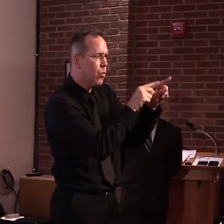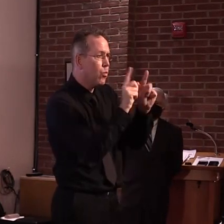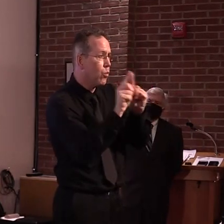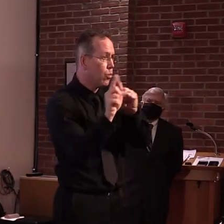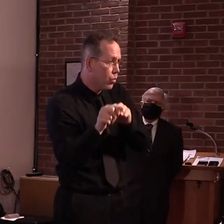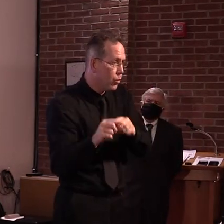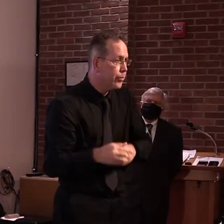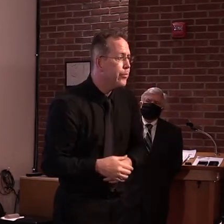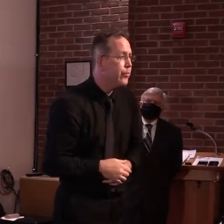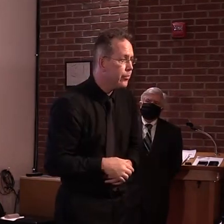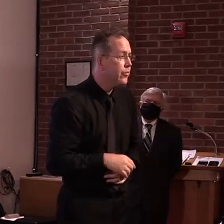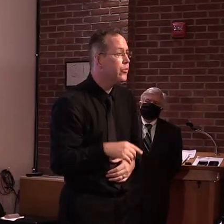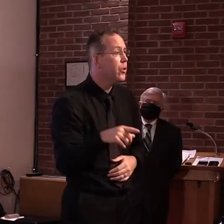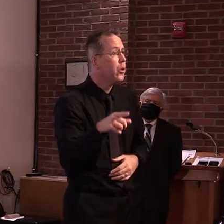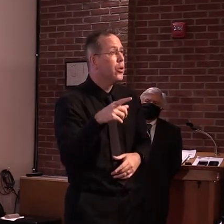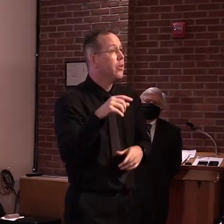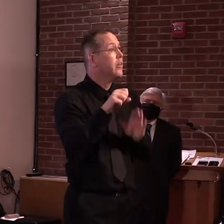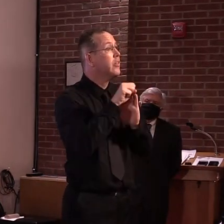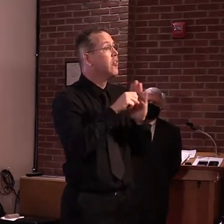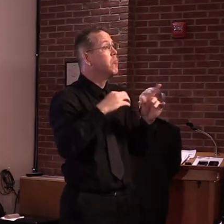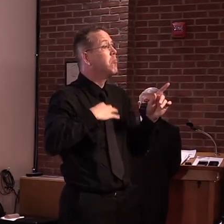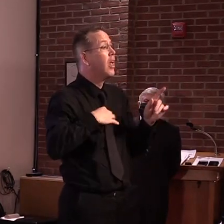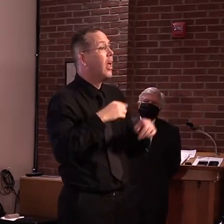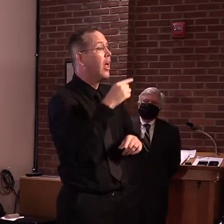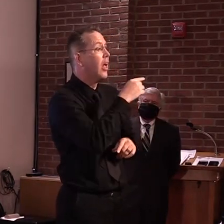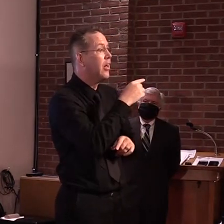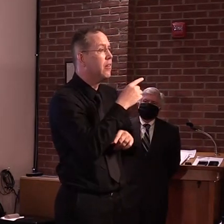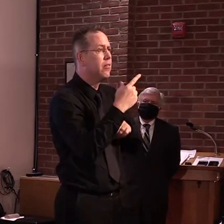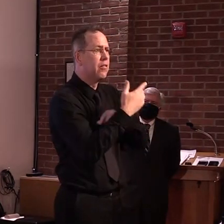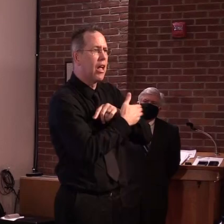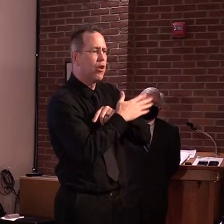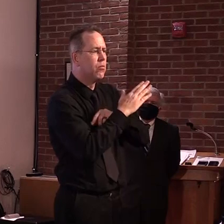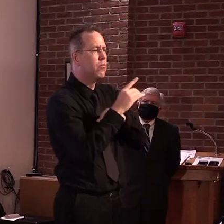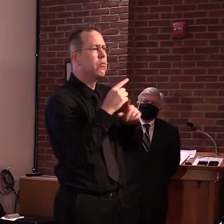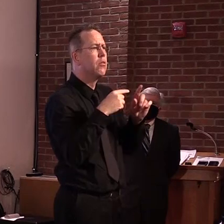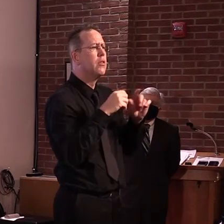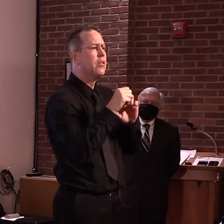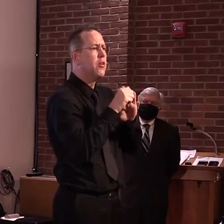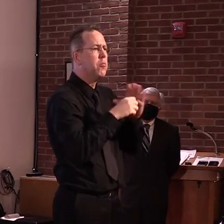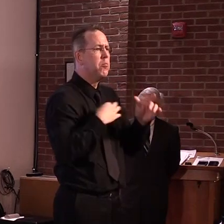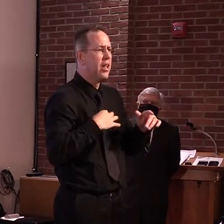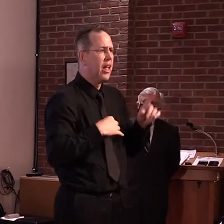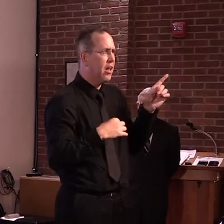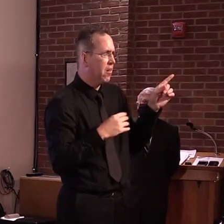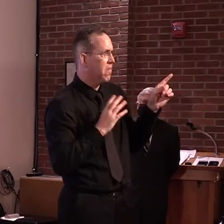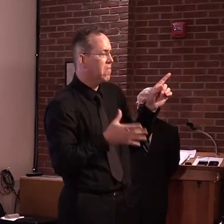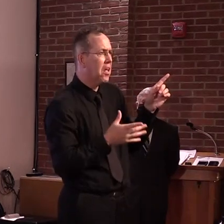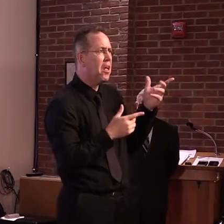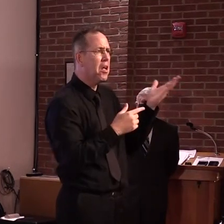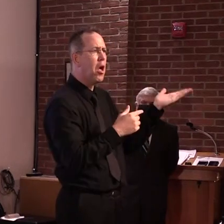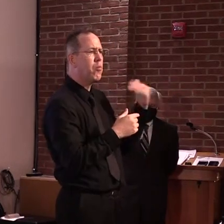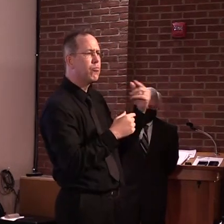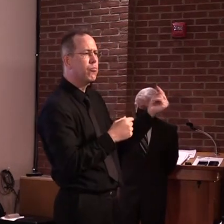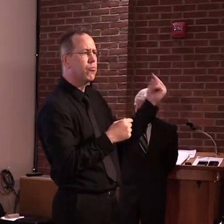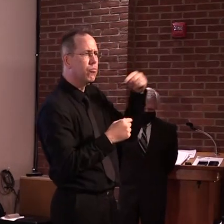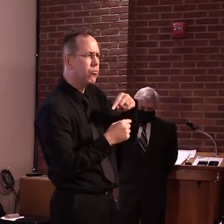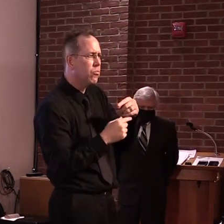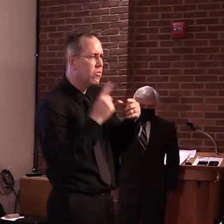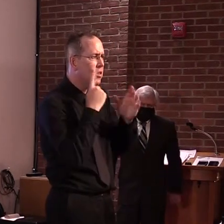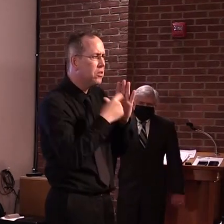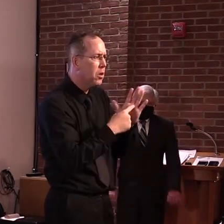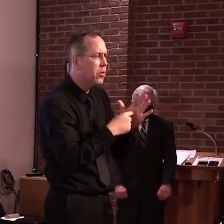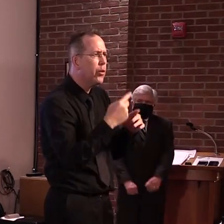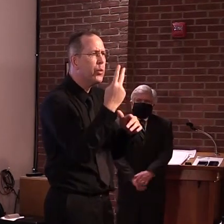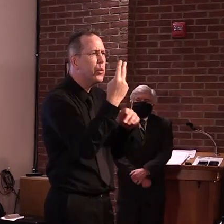but for 2 counties, is now not subject to the Vermont quarantine. Additionally, last week we did announce the second step,